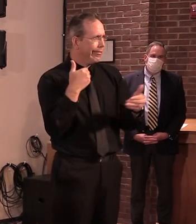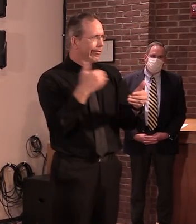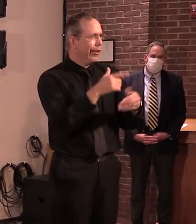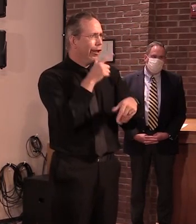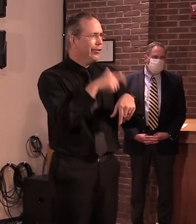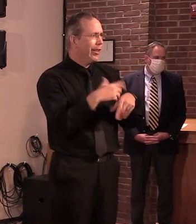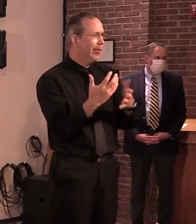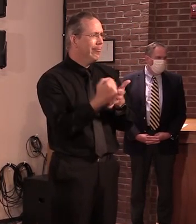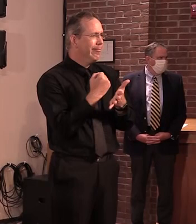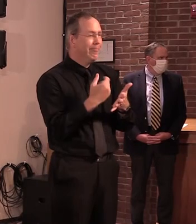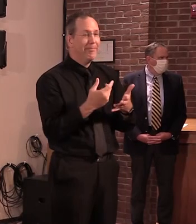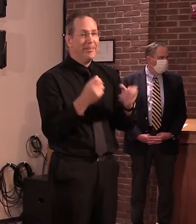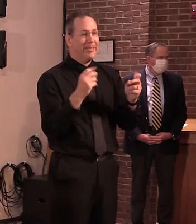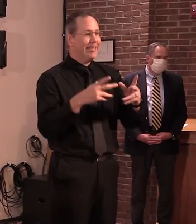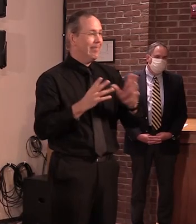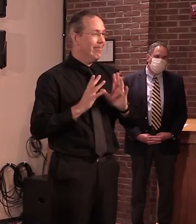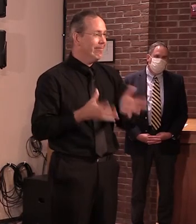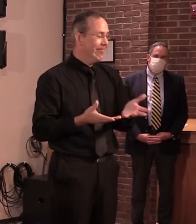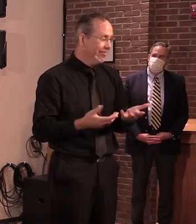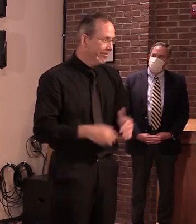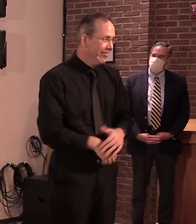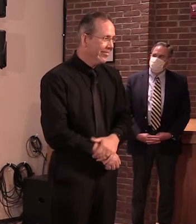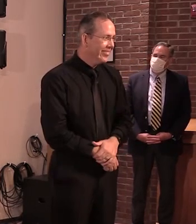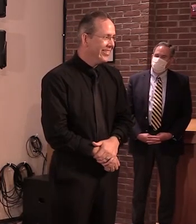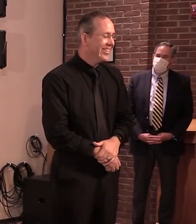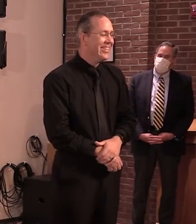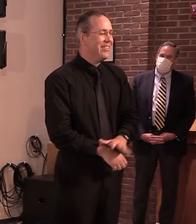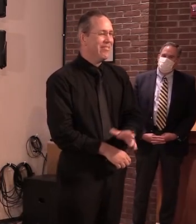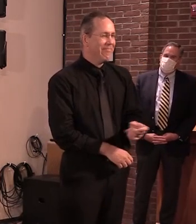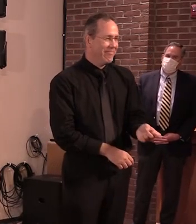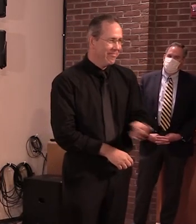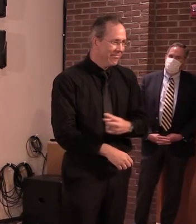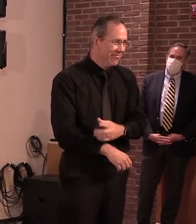well, I think my esteemed colleague,